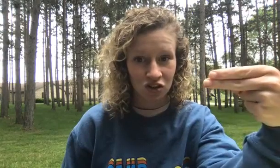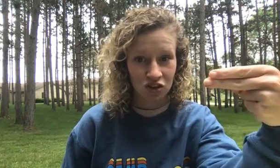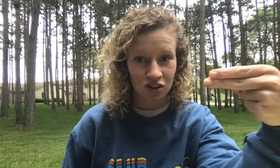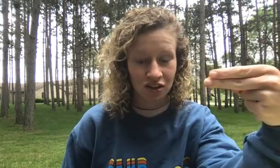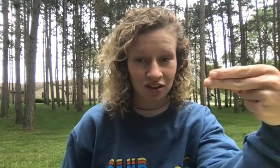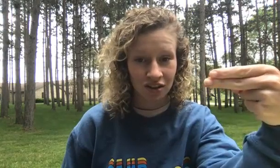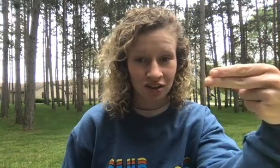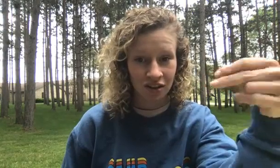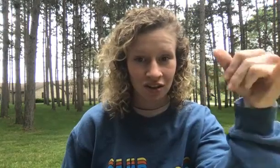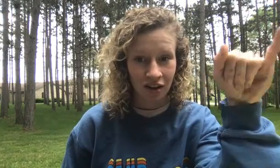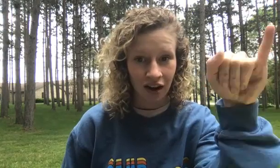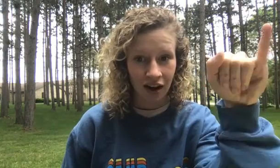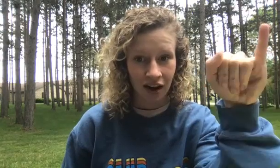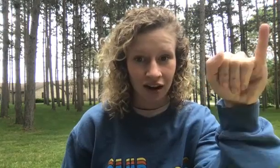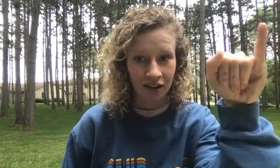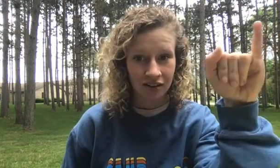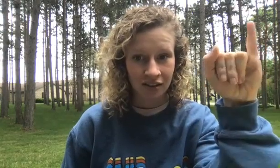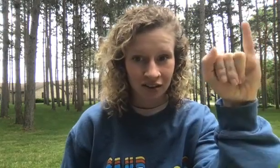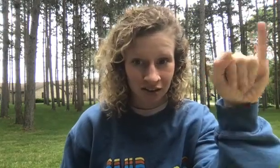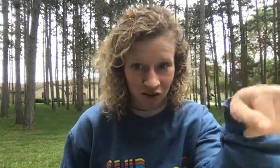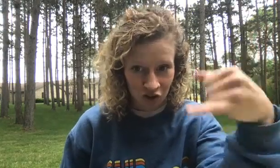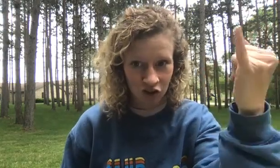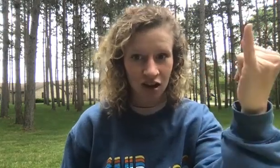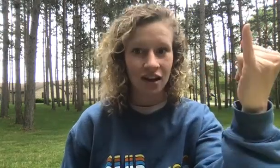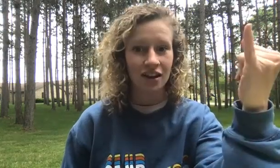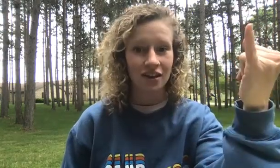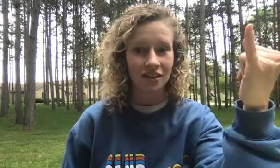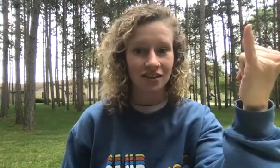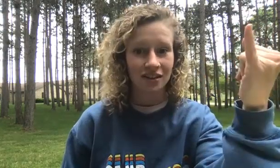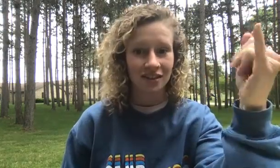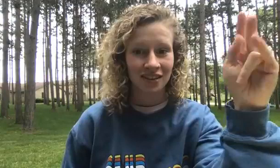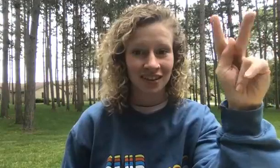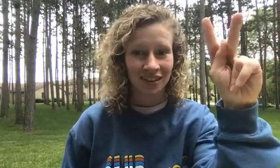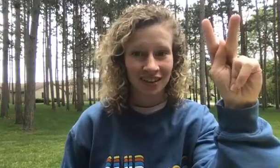H, I, J,